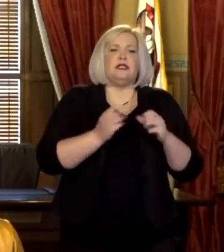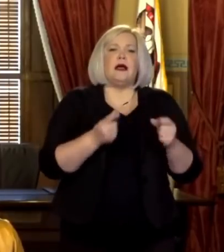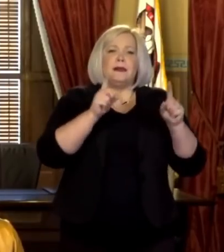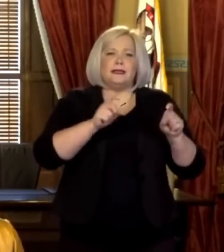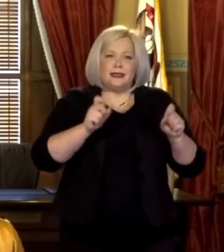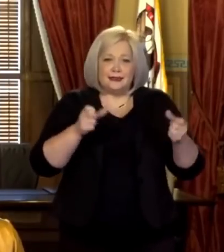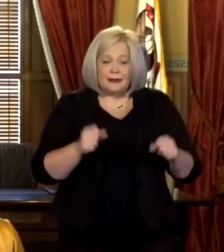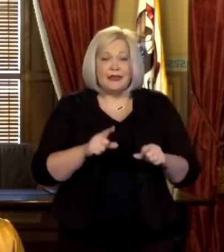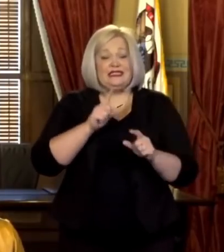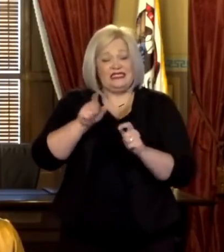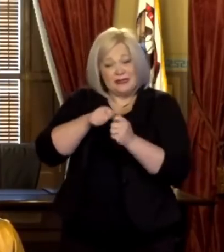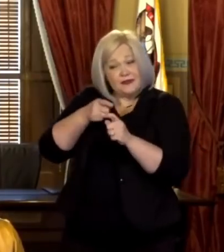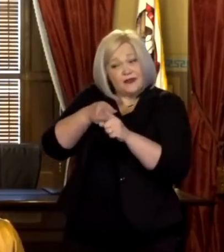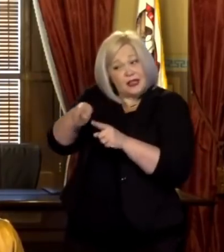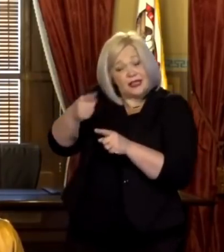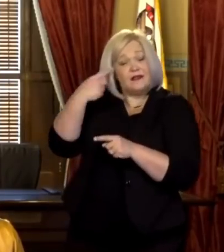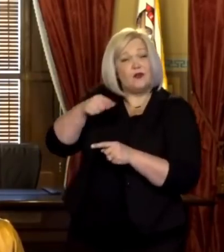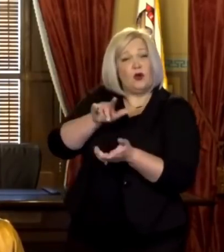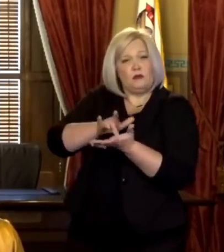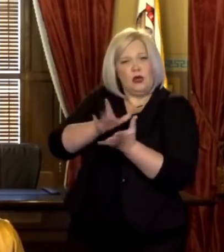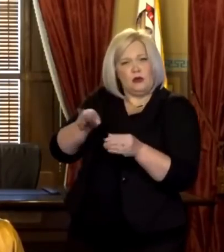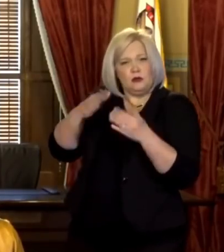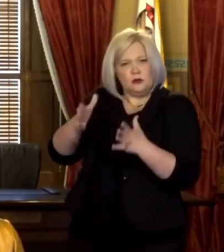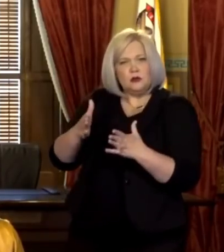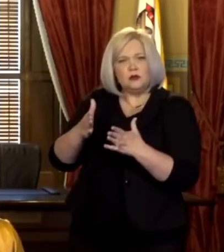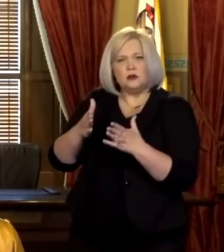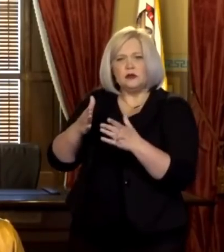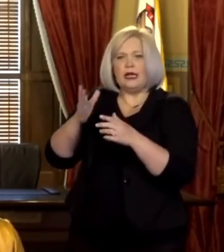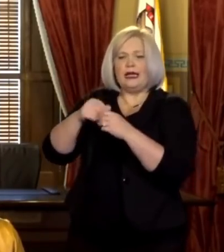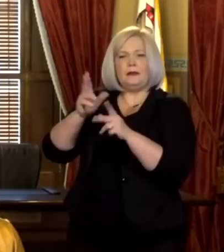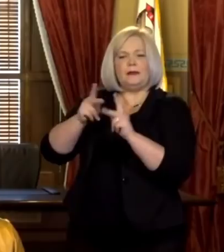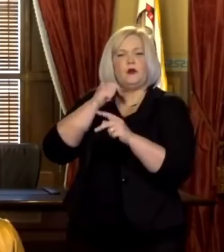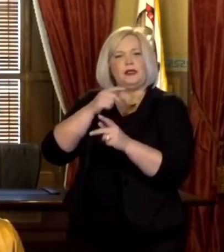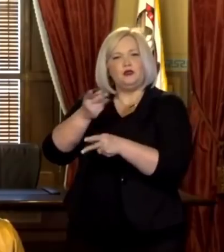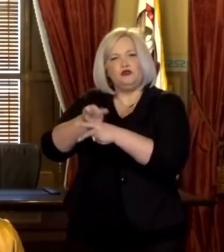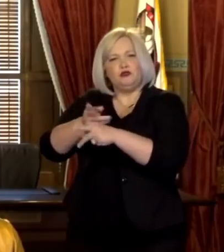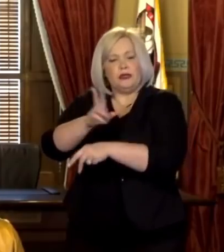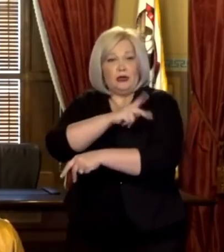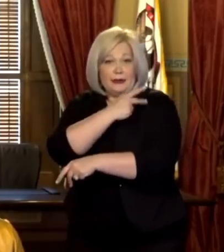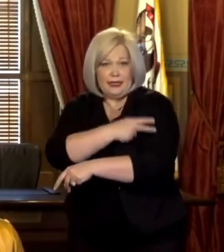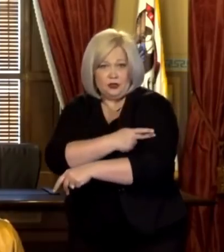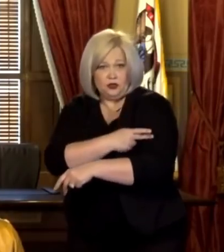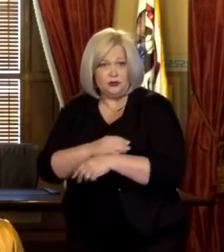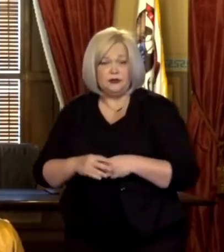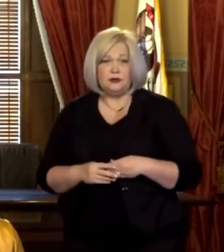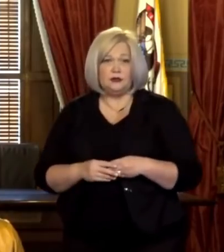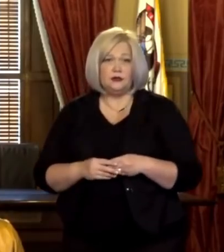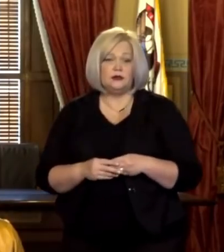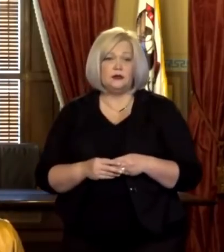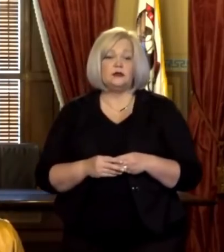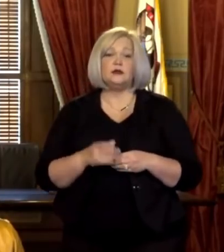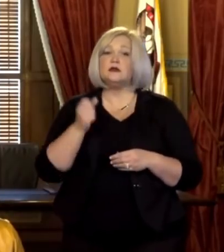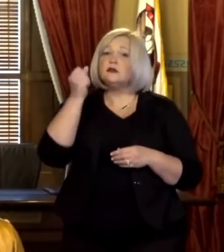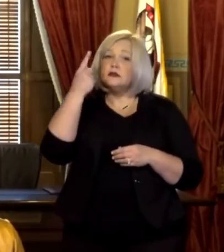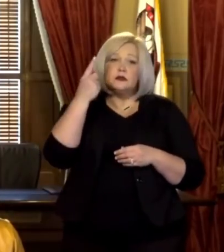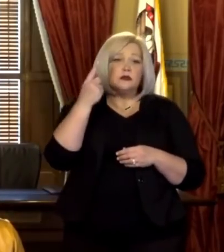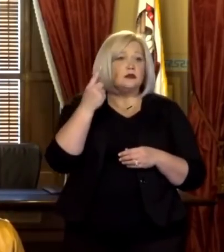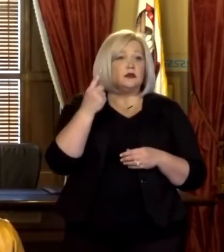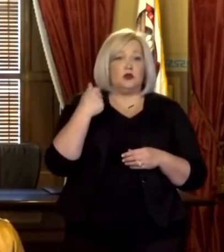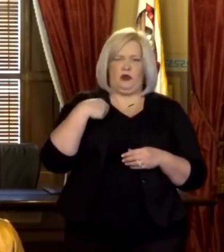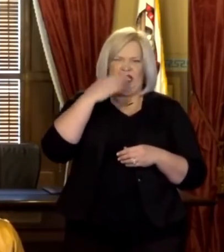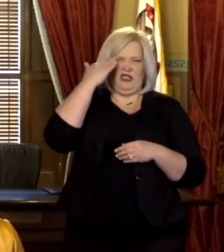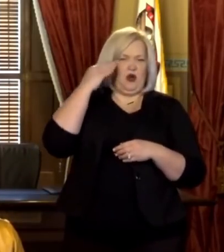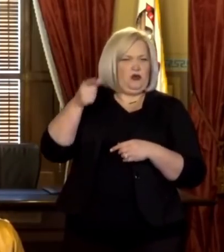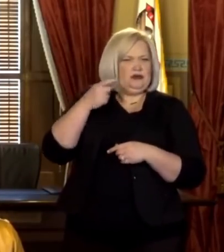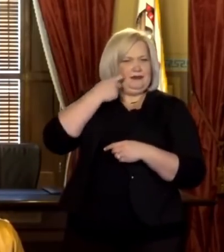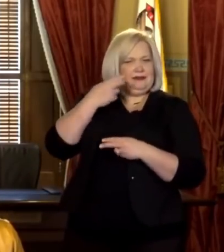medical providers who want to provide this test for their patients. We know, as the governor mentioned, we are not out of the woods